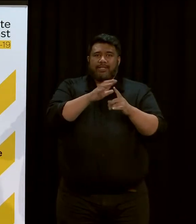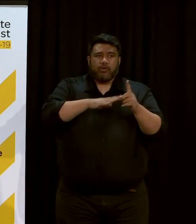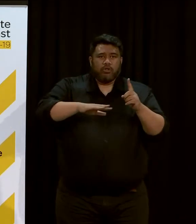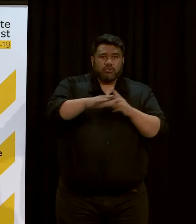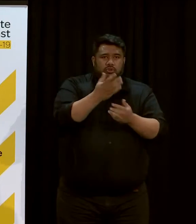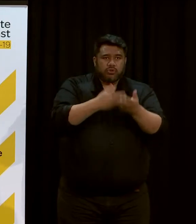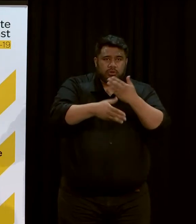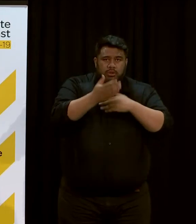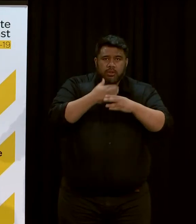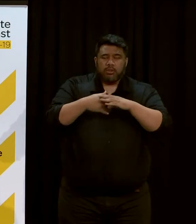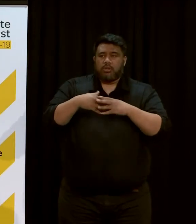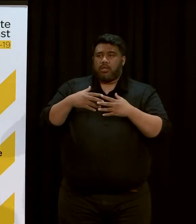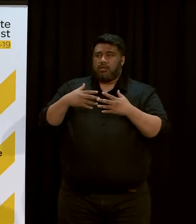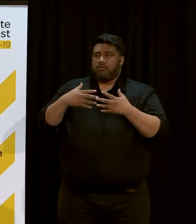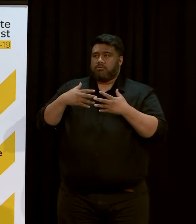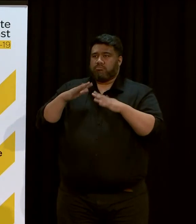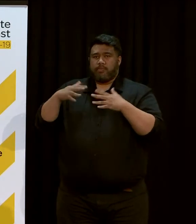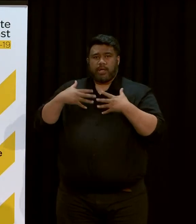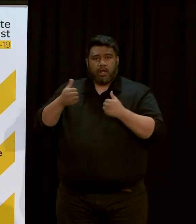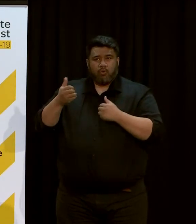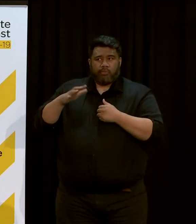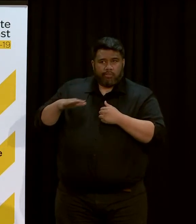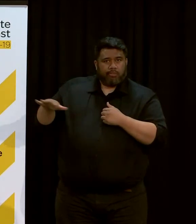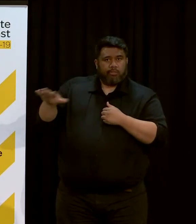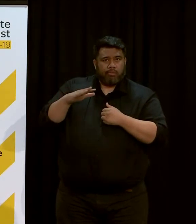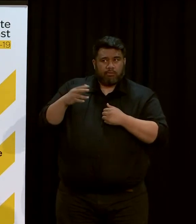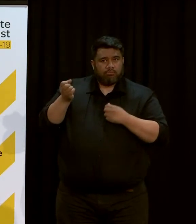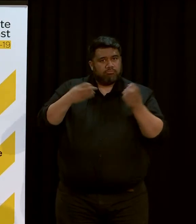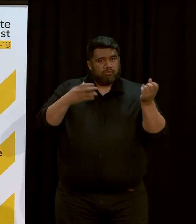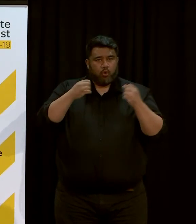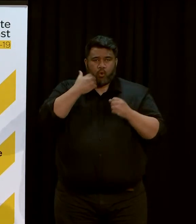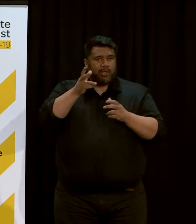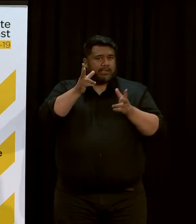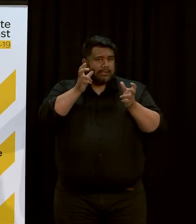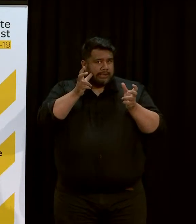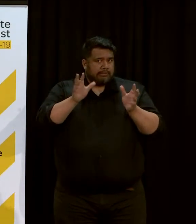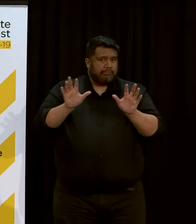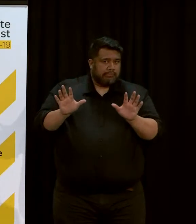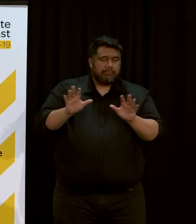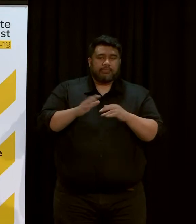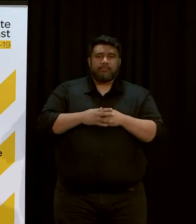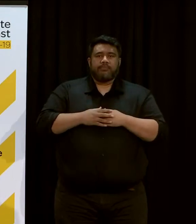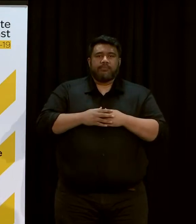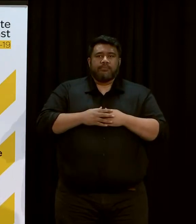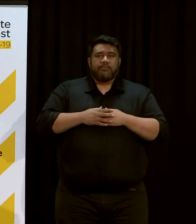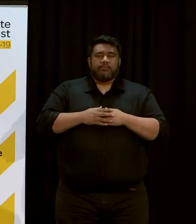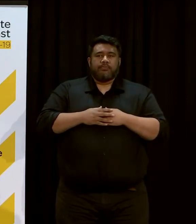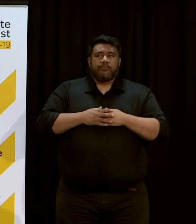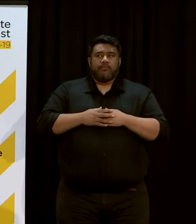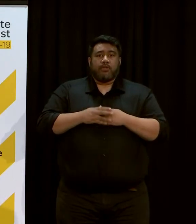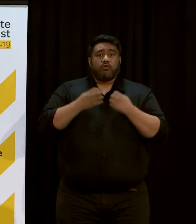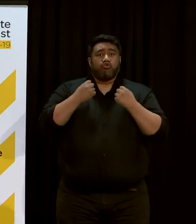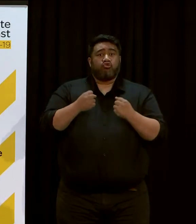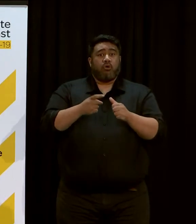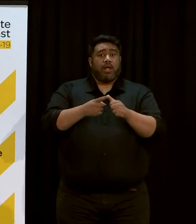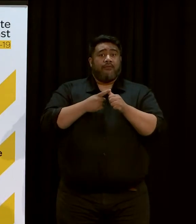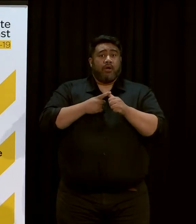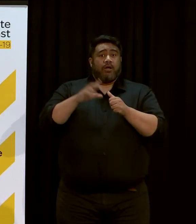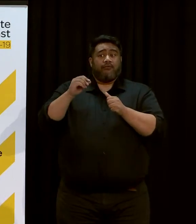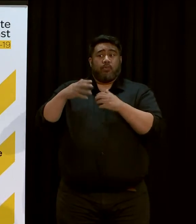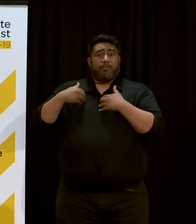public health experts. And the strong advice that came through to us